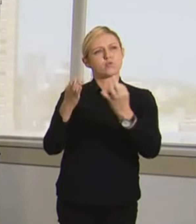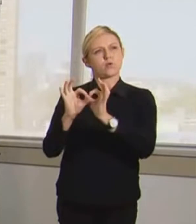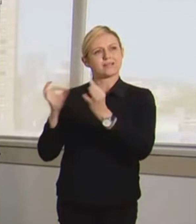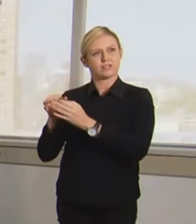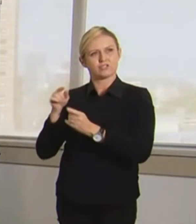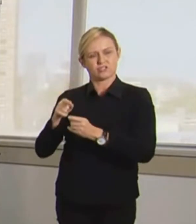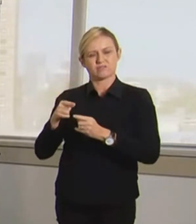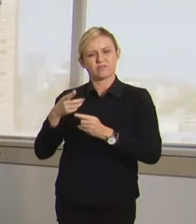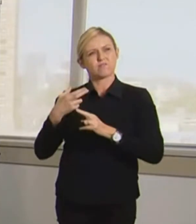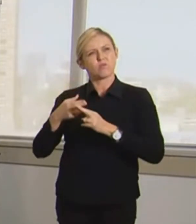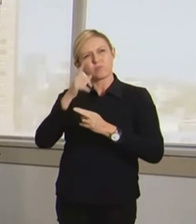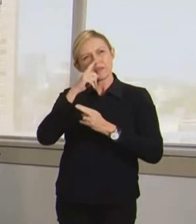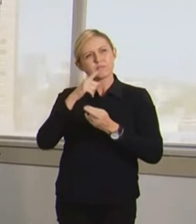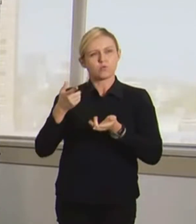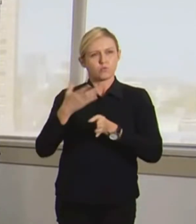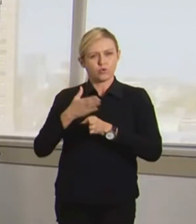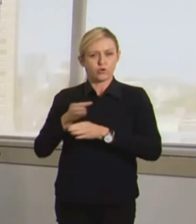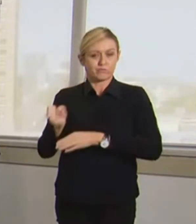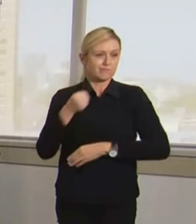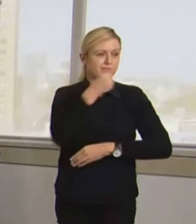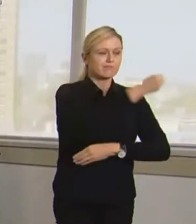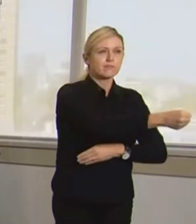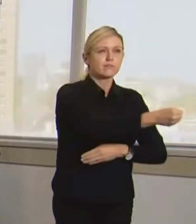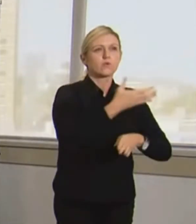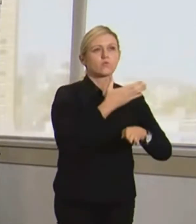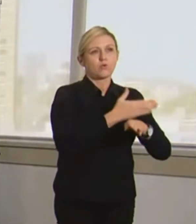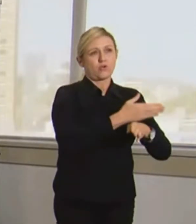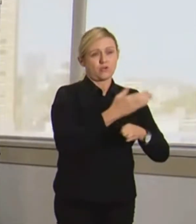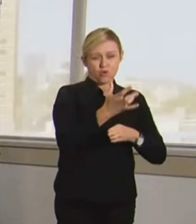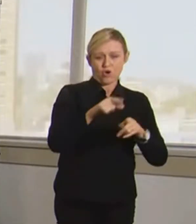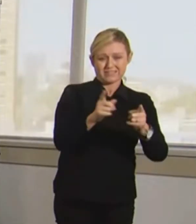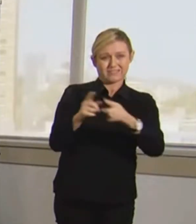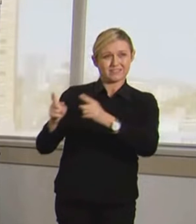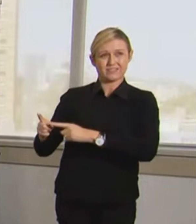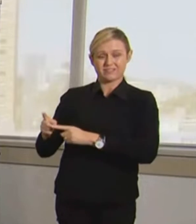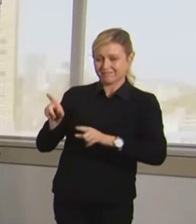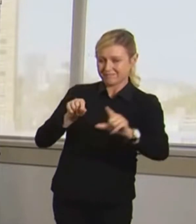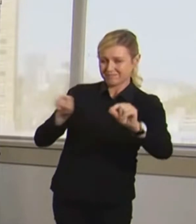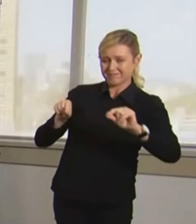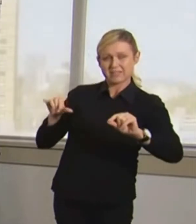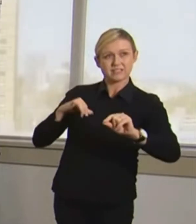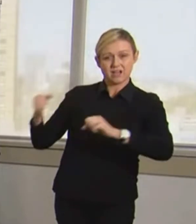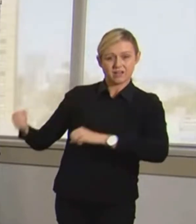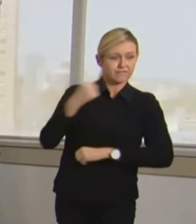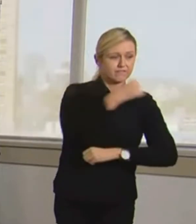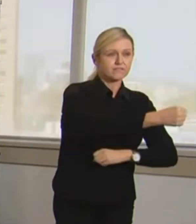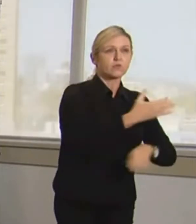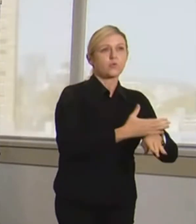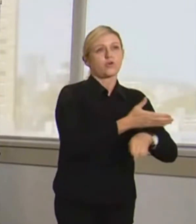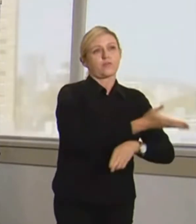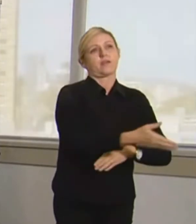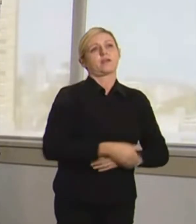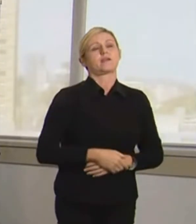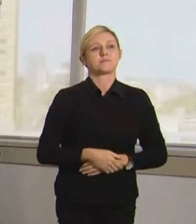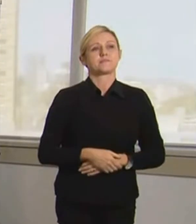generally into the facility, and that presents its own challenges. So as we're now moving to a point where